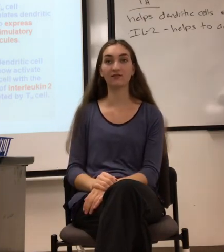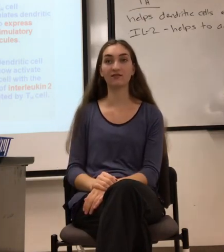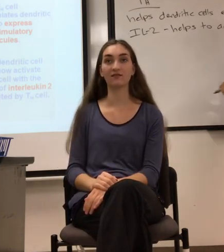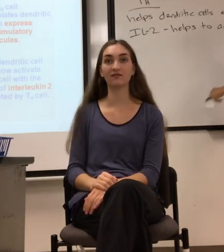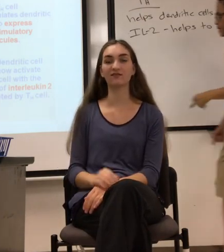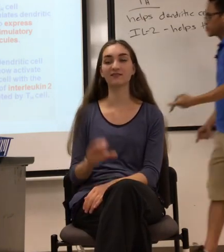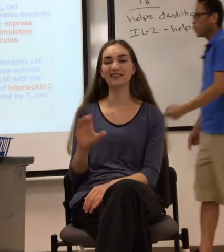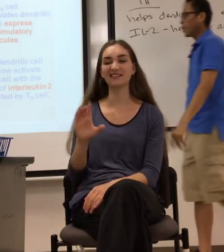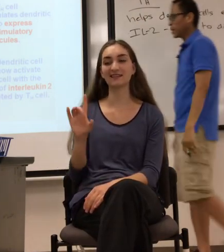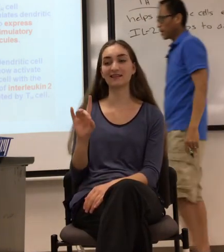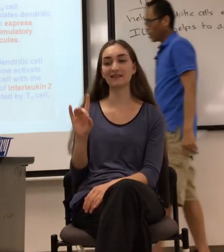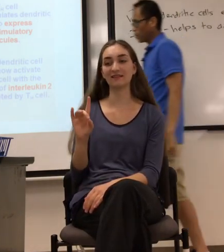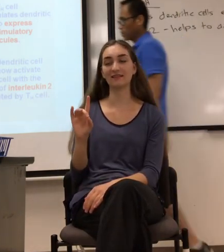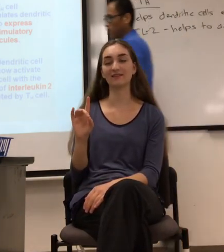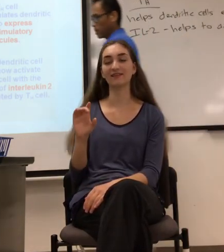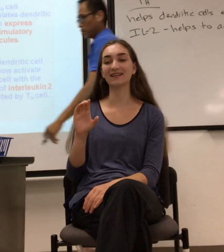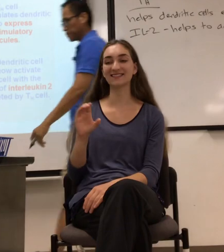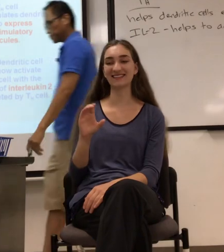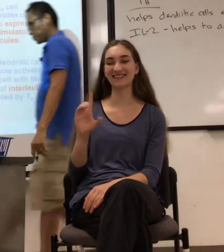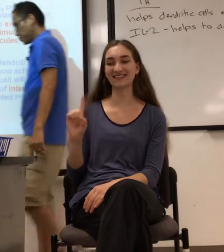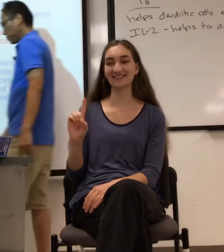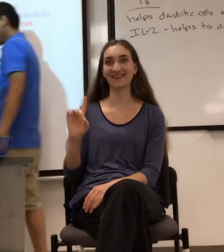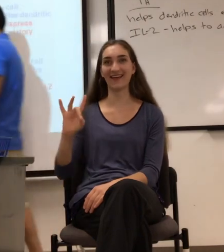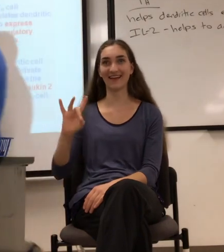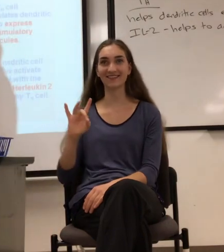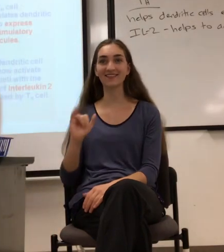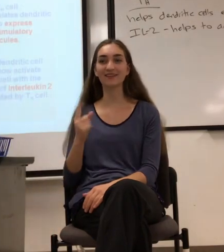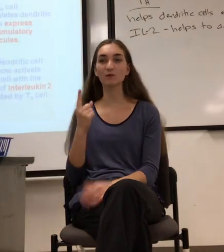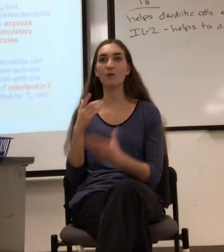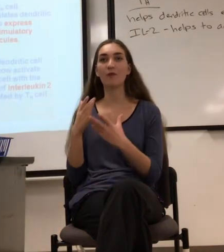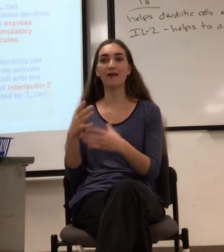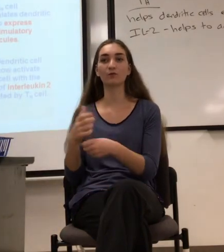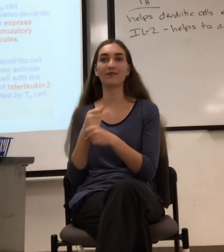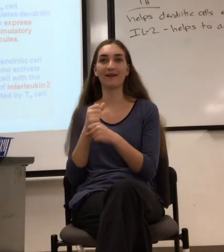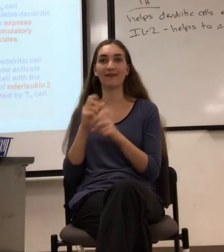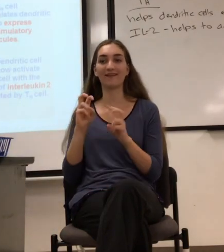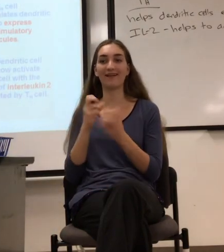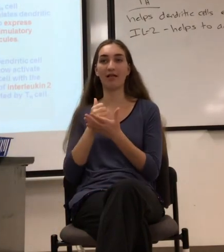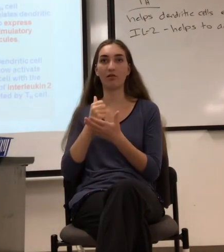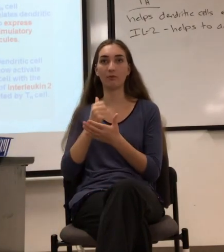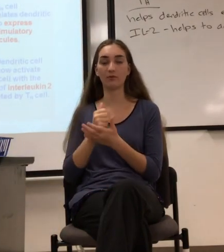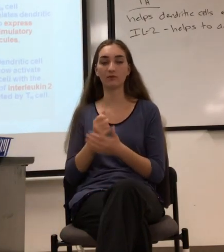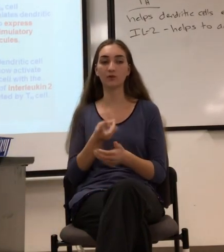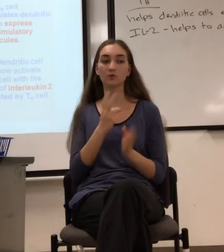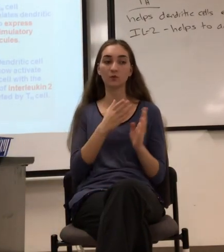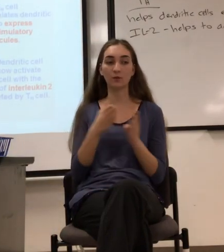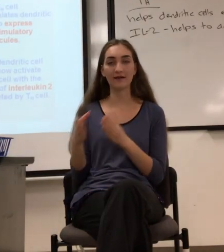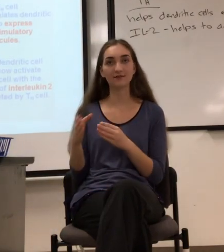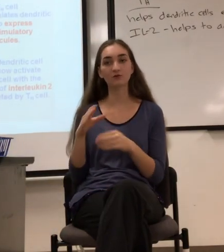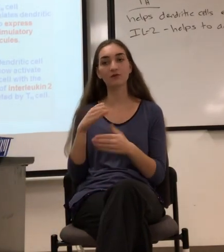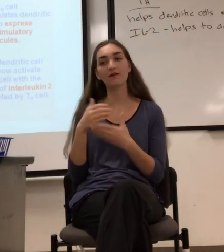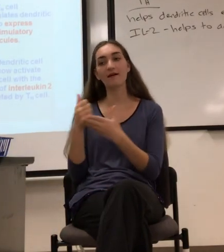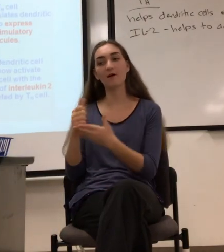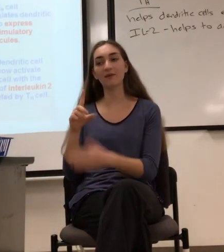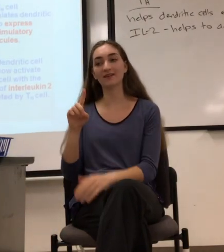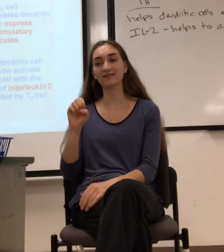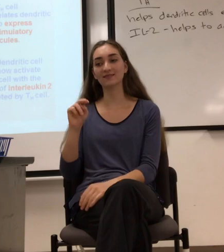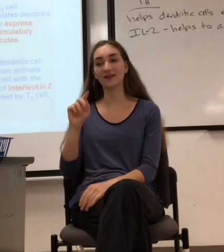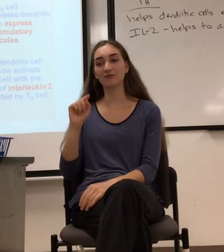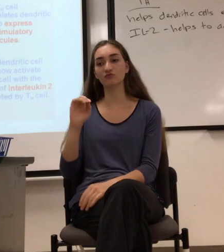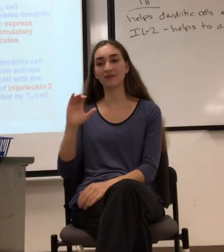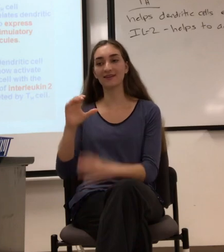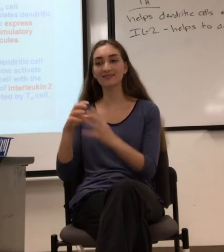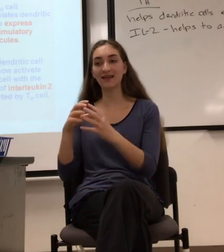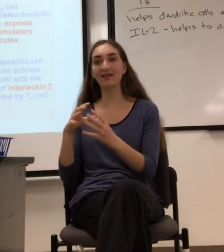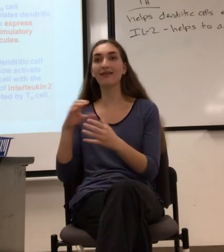the CDA. So that's one way it could help. Well, actually two ways. You're helping the dendritic cell as well as the CDA. It can